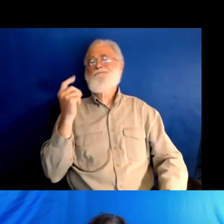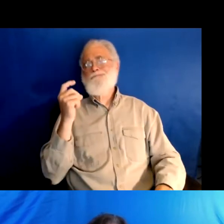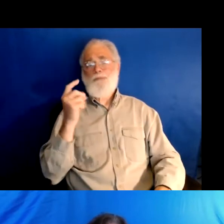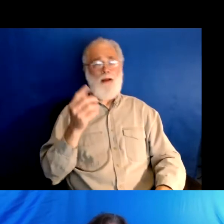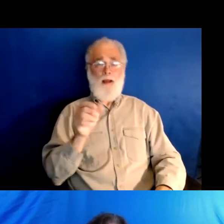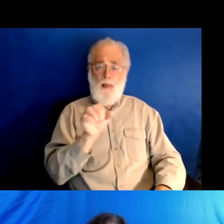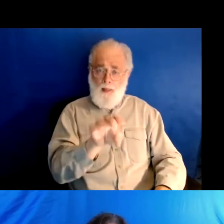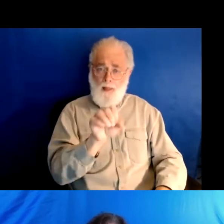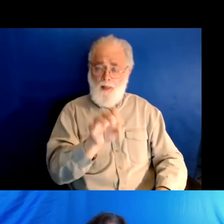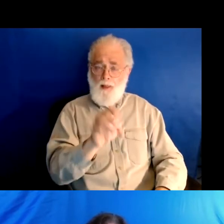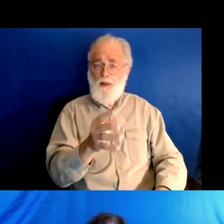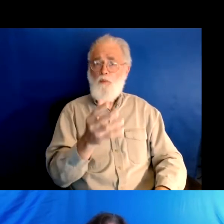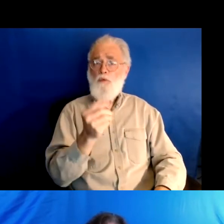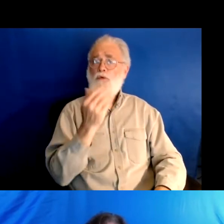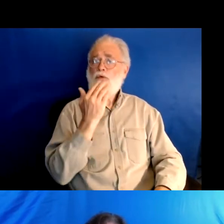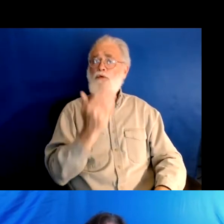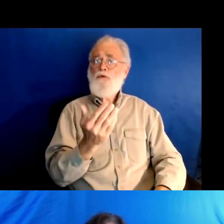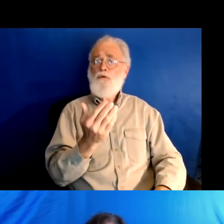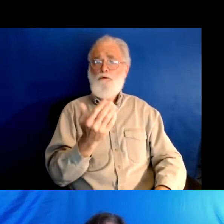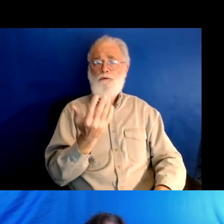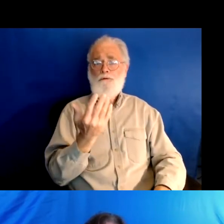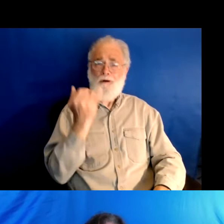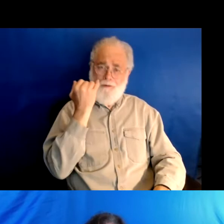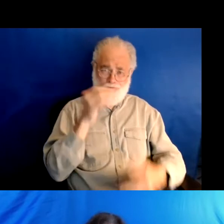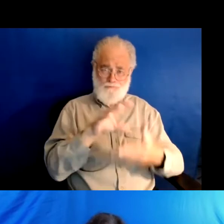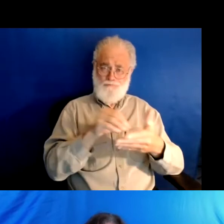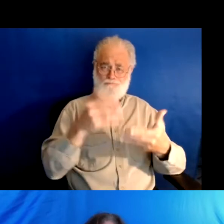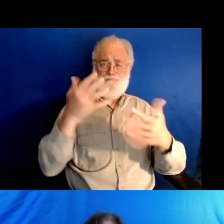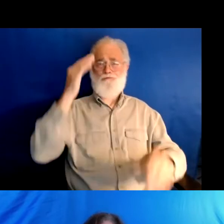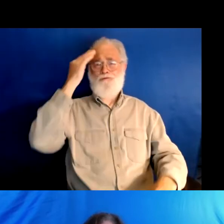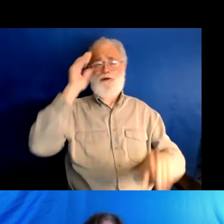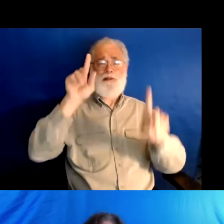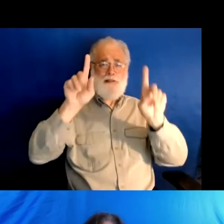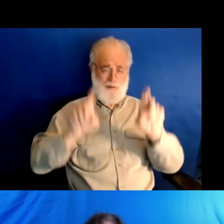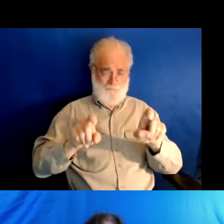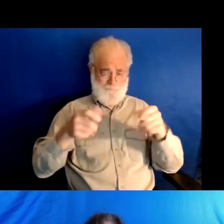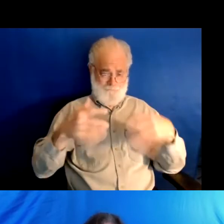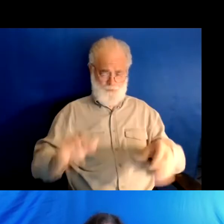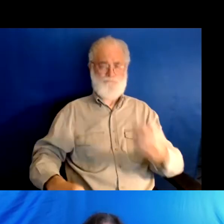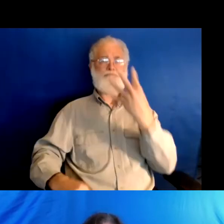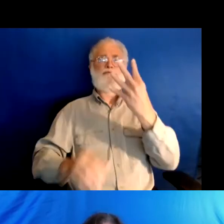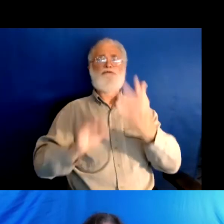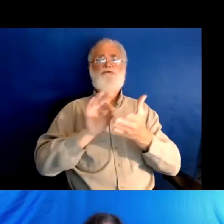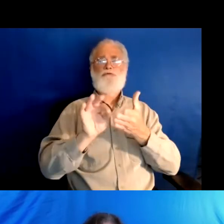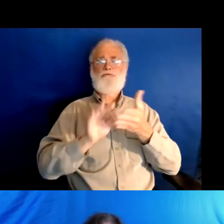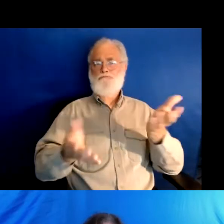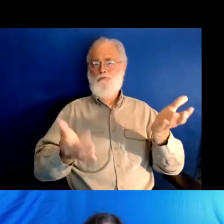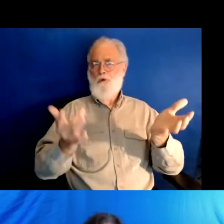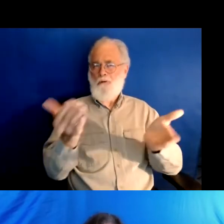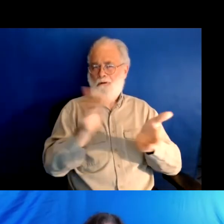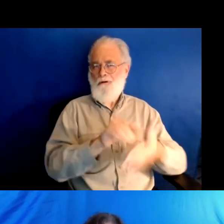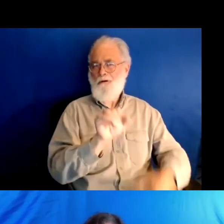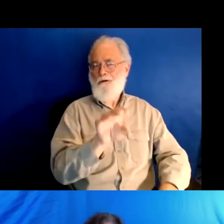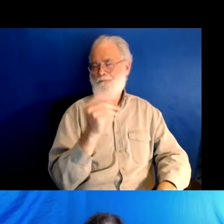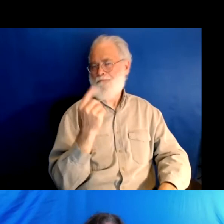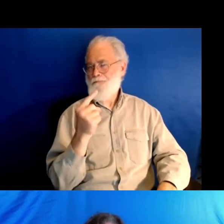But at the same time, some teachers think giving them the scores, what good is it going to do? If the student knows the test is done and